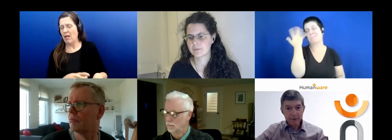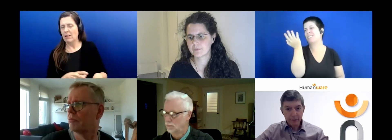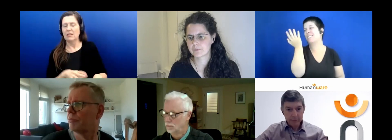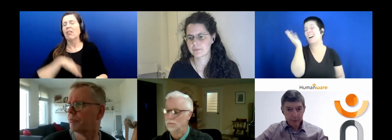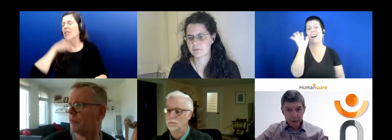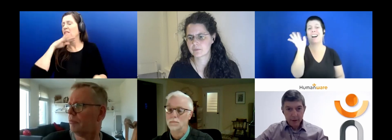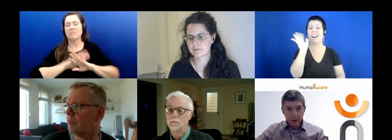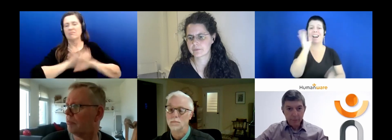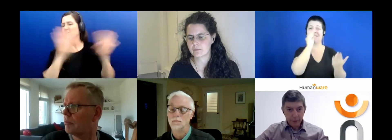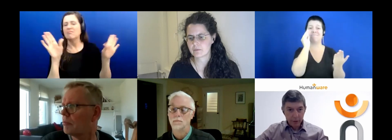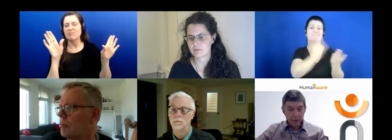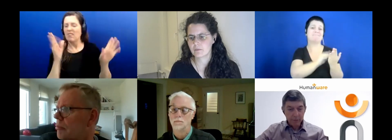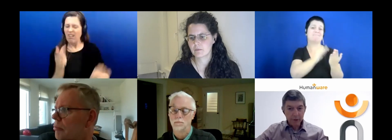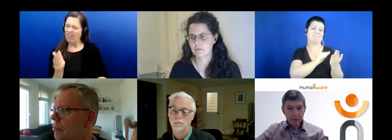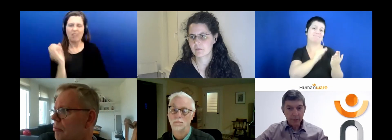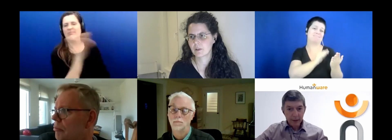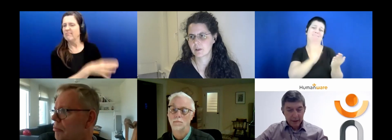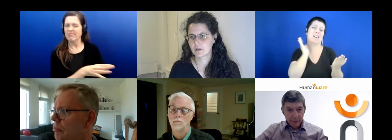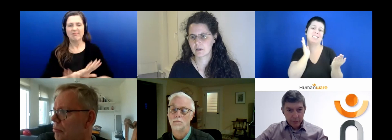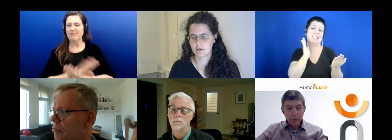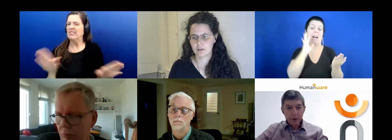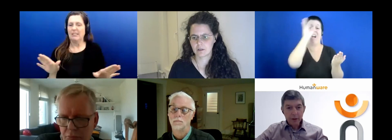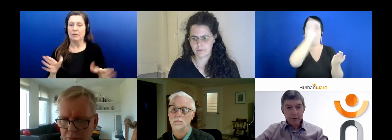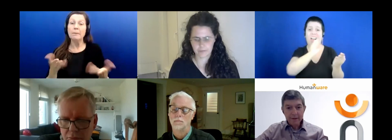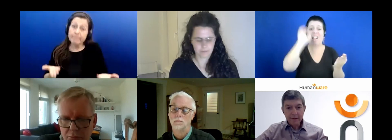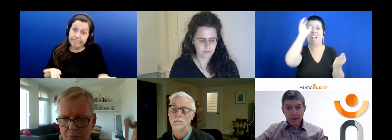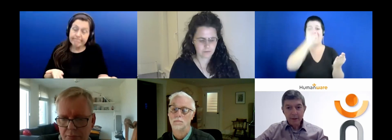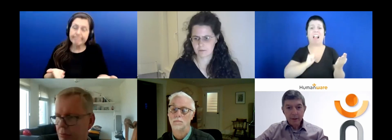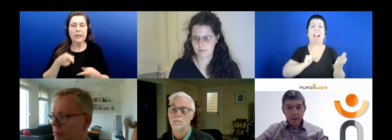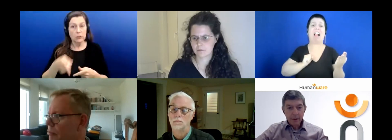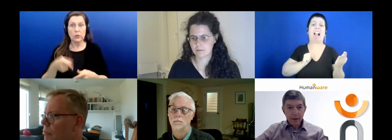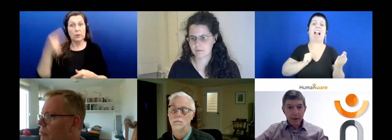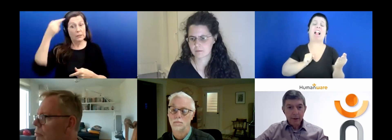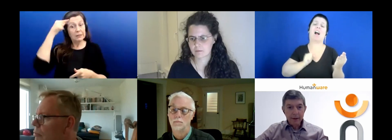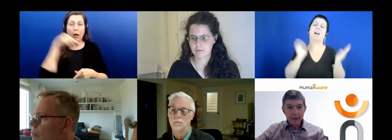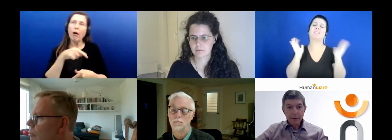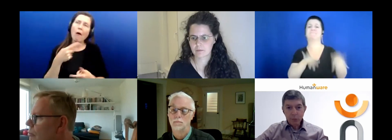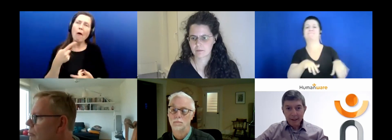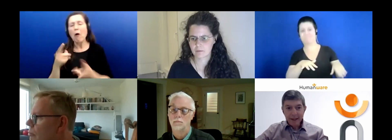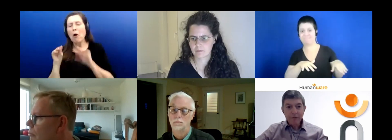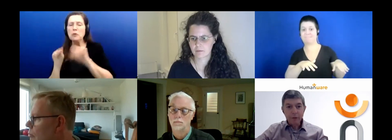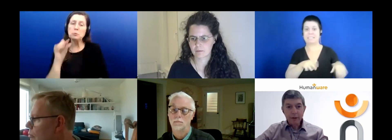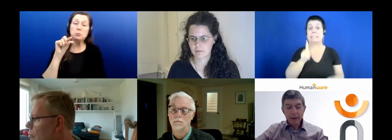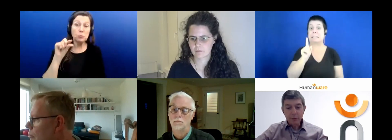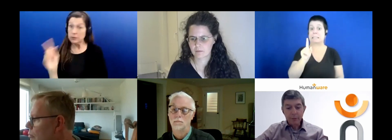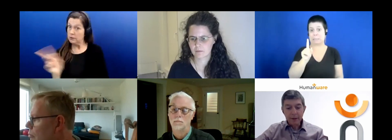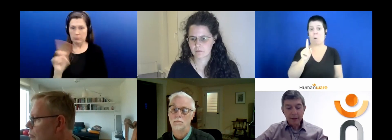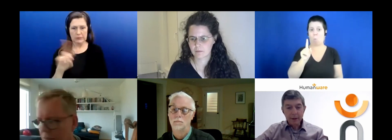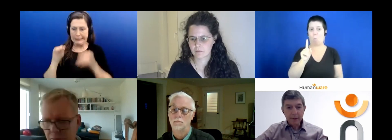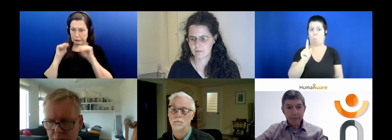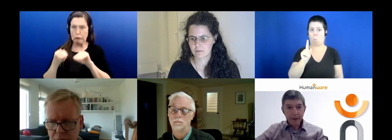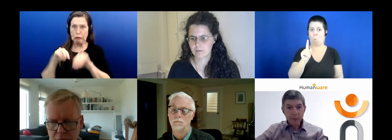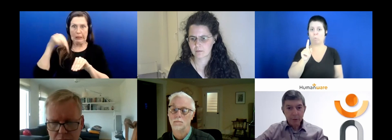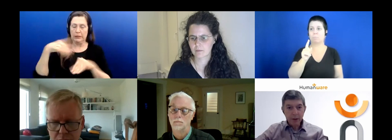product instead of going for it. So don't underestimate the training effort that will